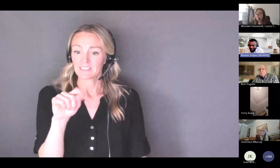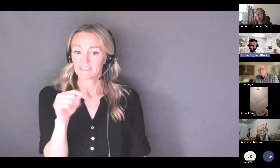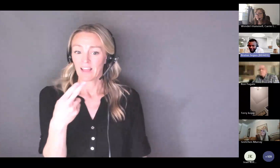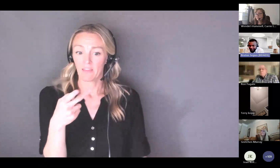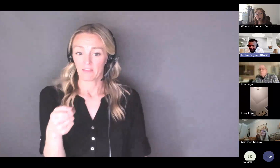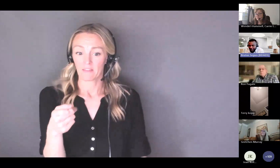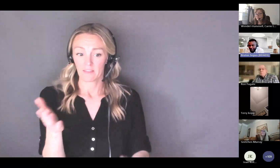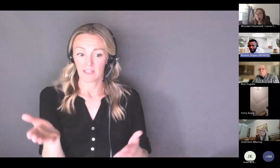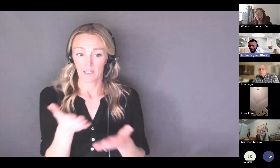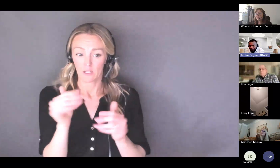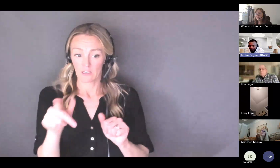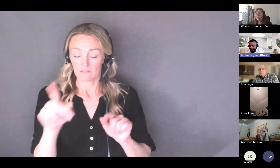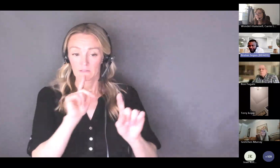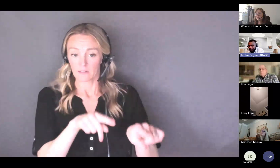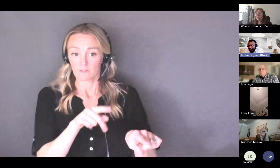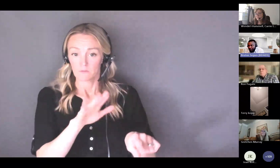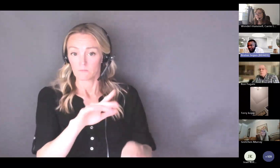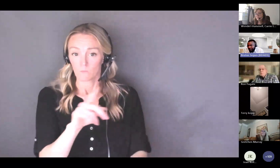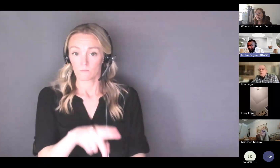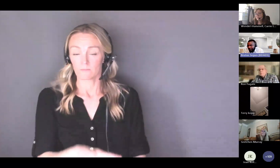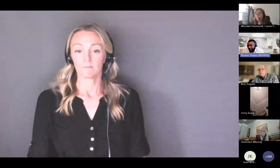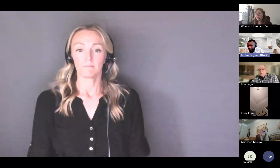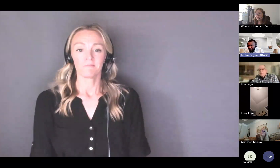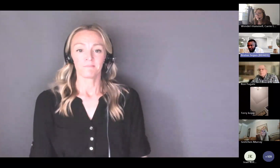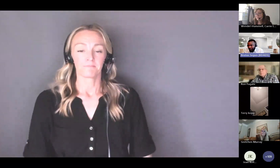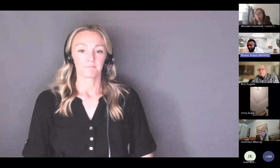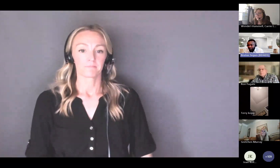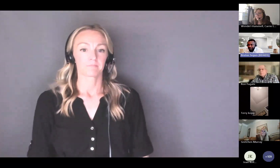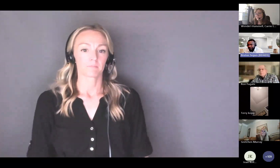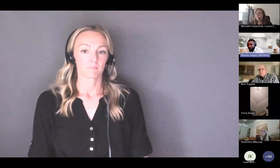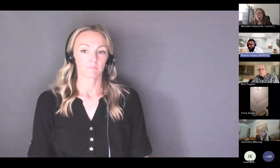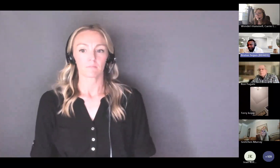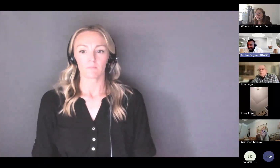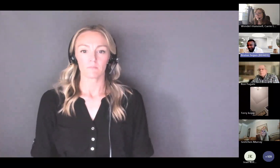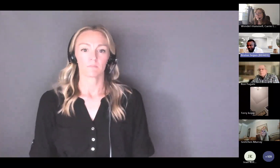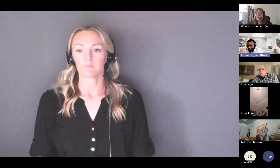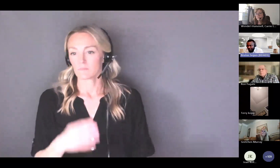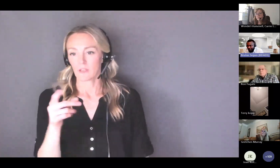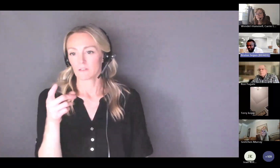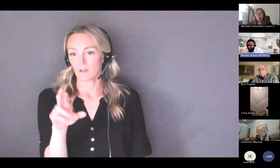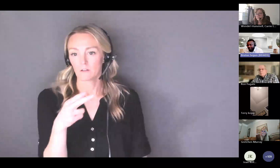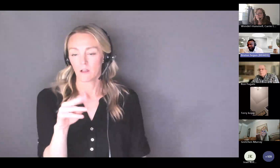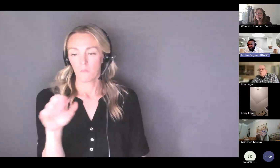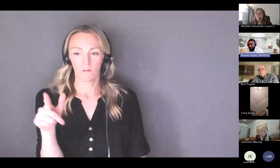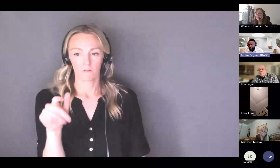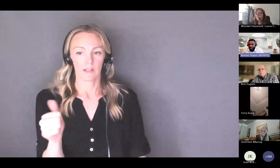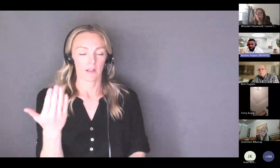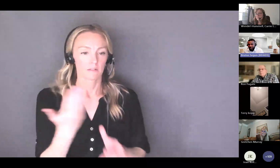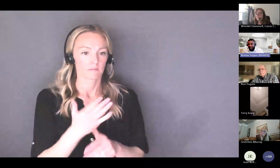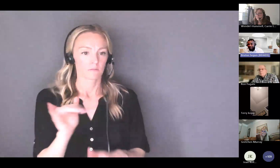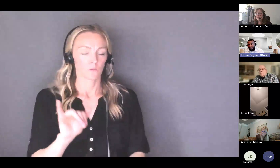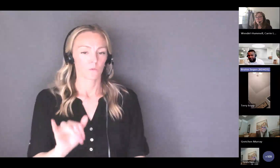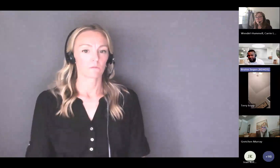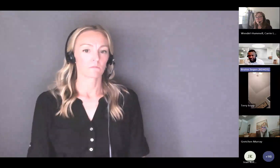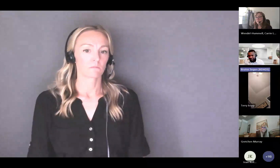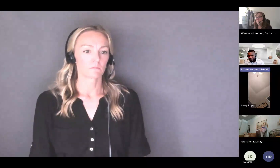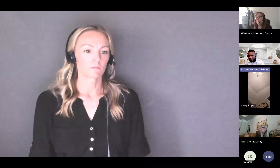able to answer that. But the way, and Dr. Hummel, please feel free to interject here. But the way